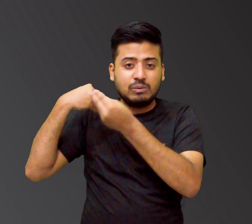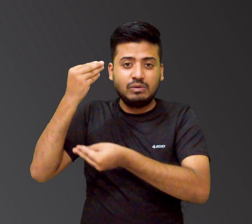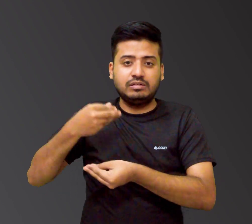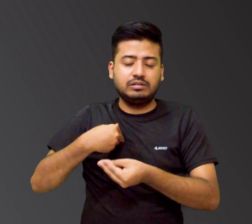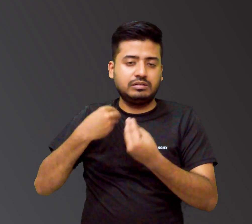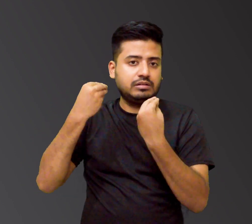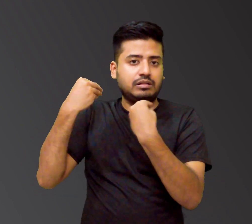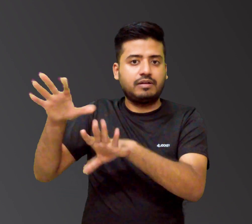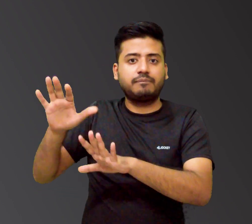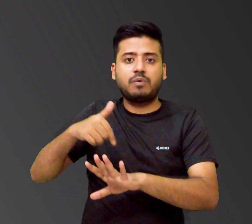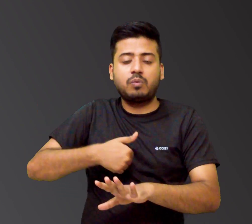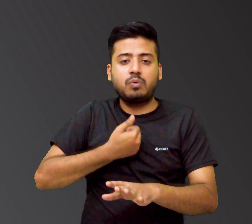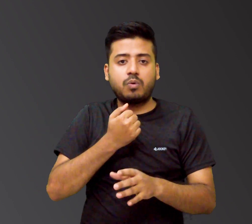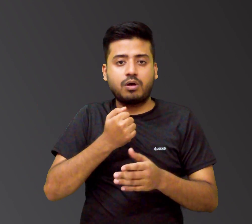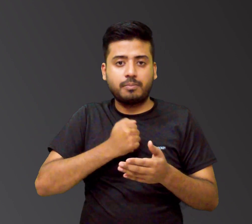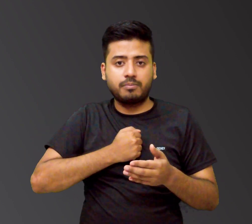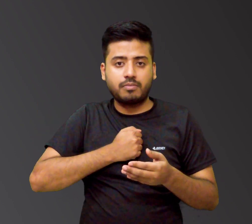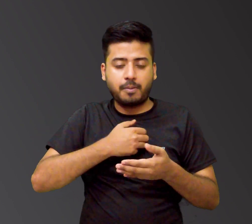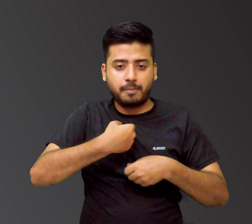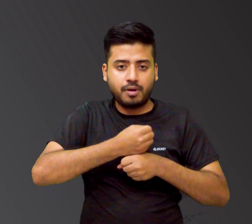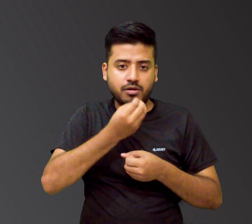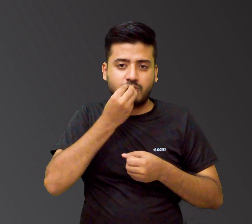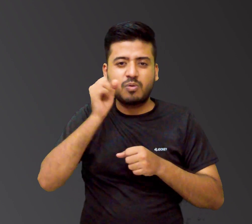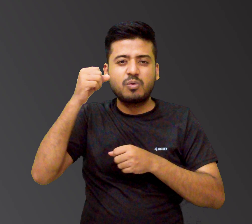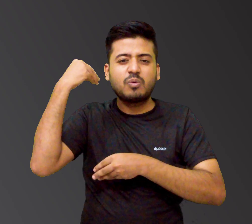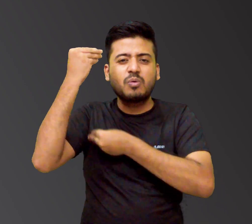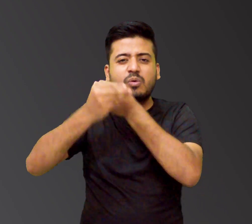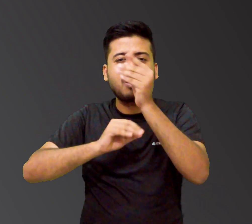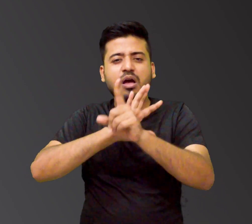for a glass or two of chicha. Traditionally, it will be served from